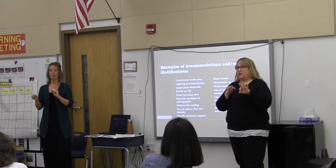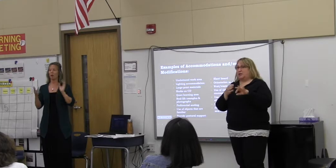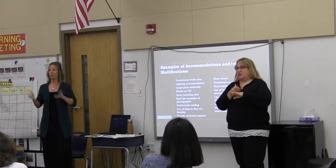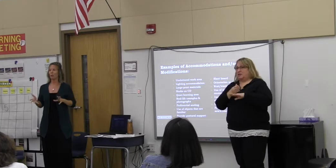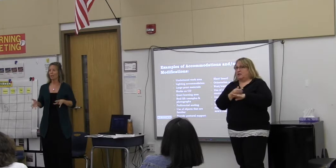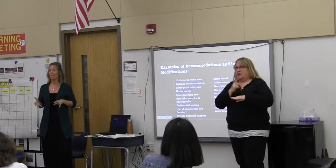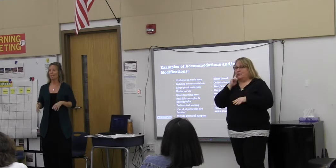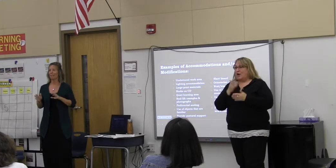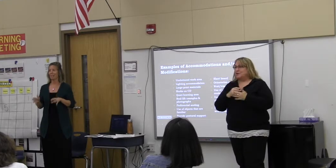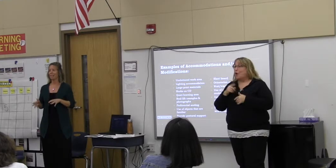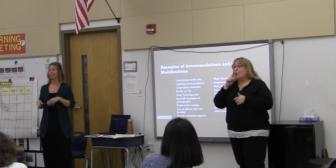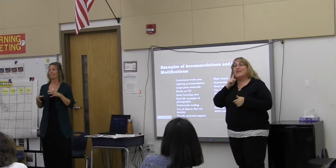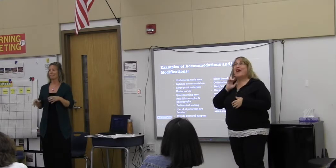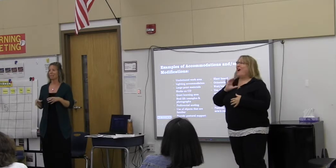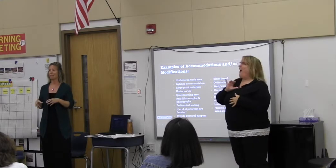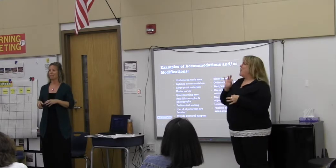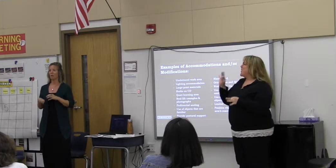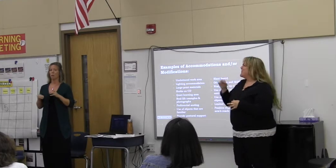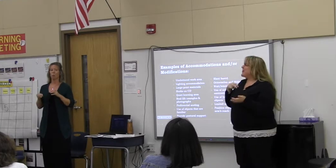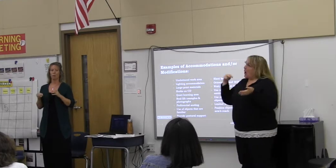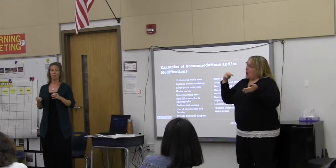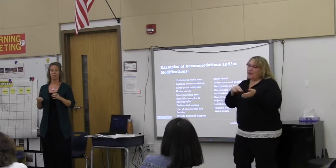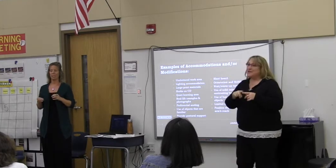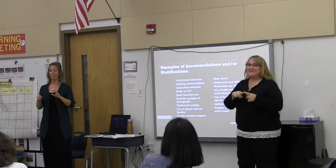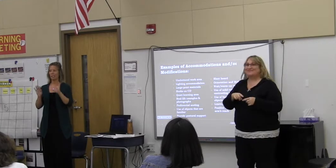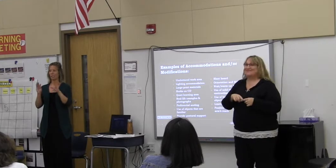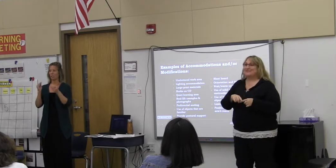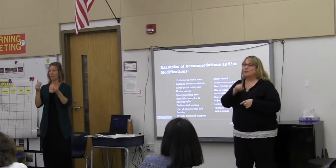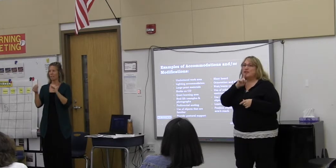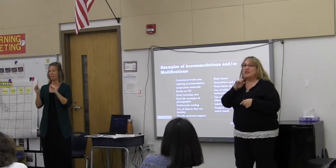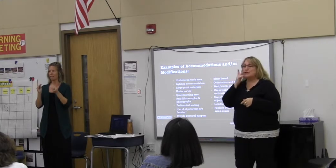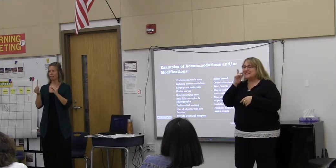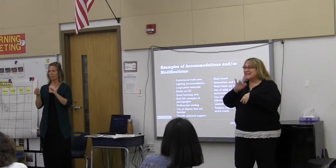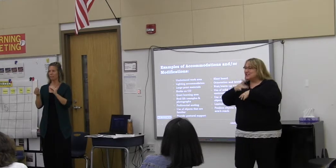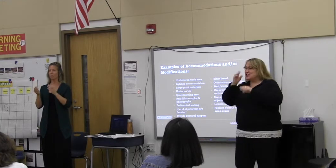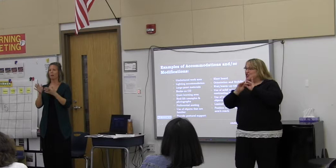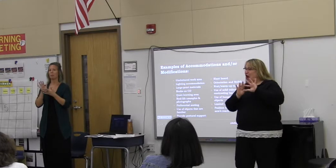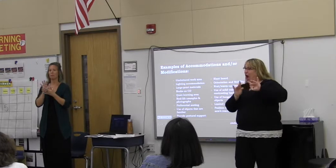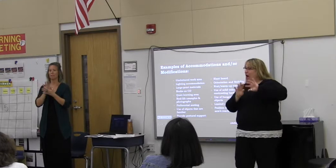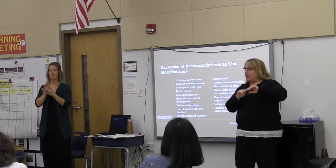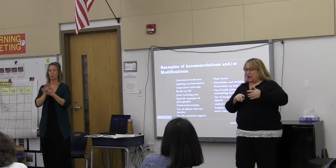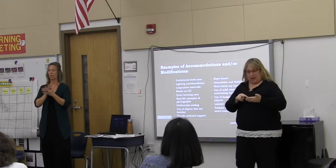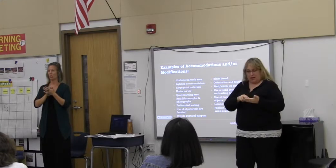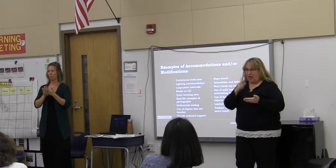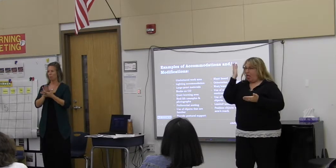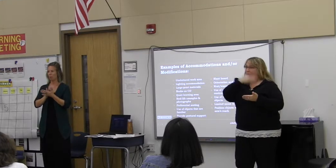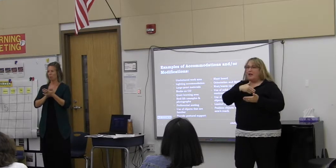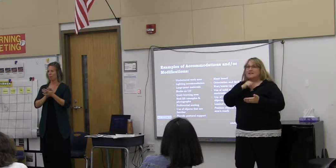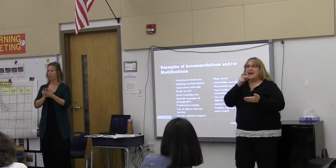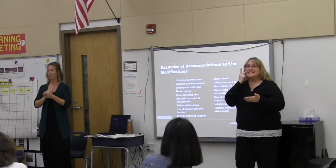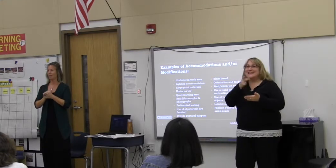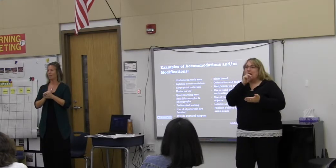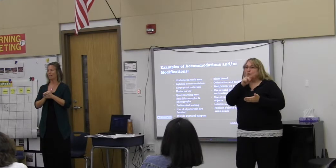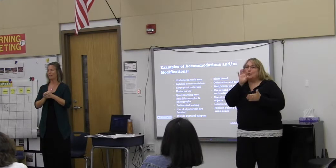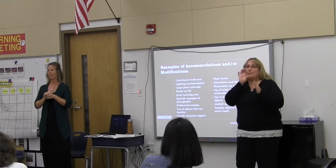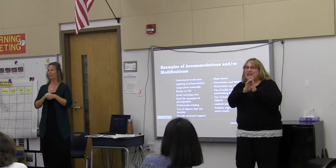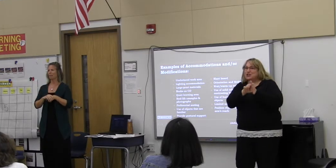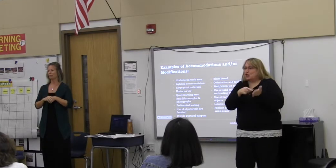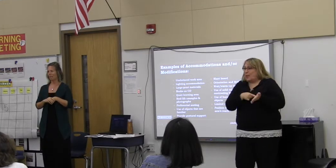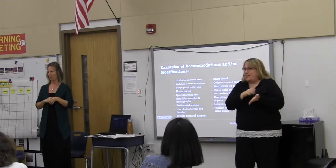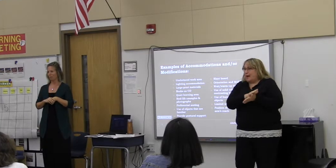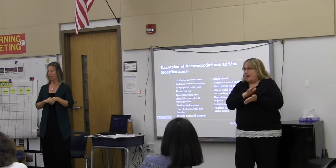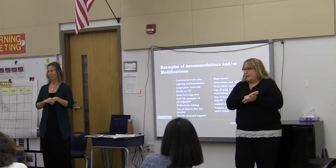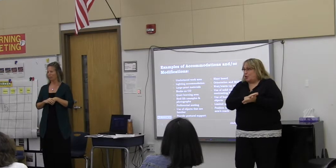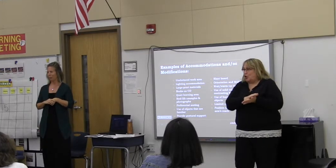you might think, oh, they're looking at it, they like it, it's laminated. What they're seeing is the shininess of it, and they're probably missing what's on the paper. So I know it's